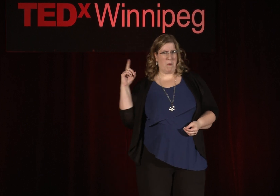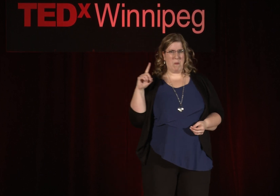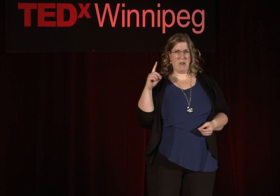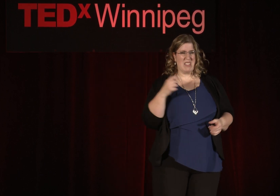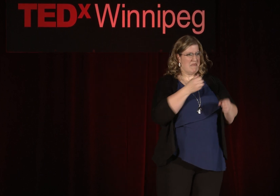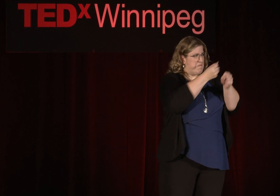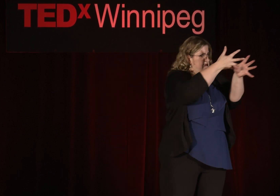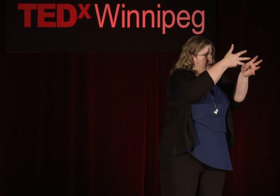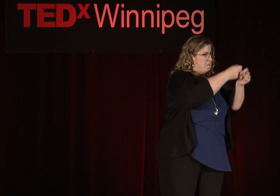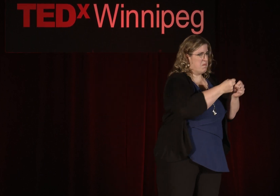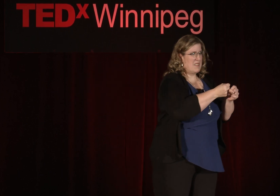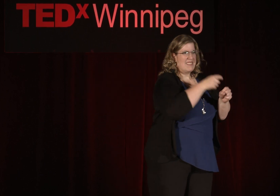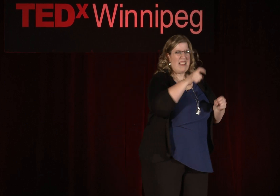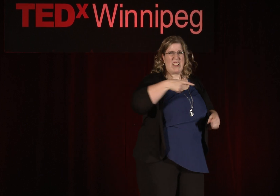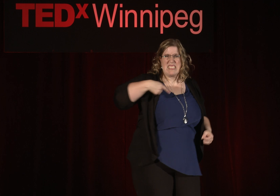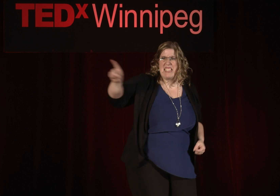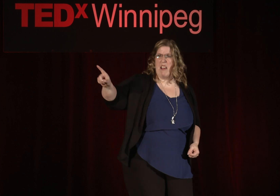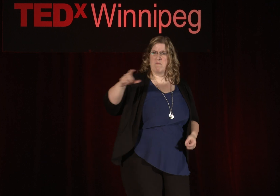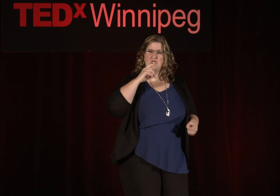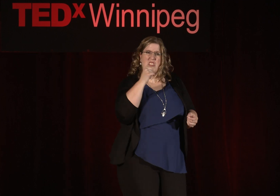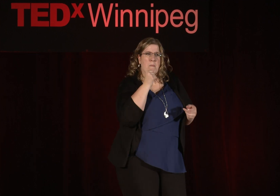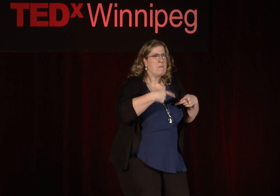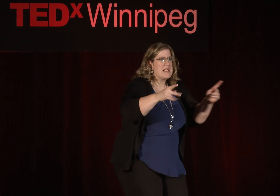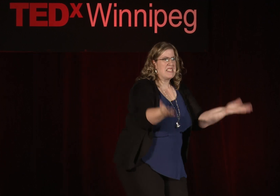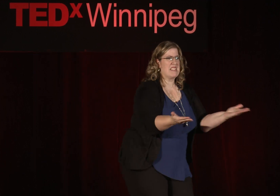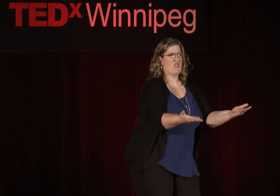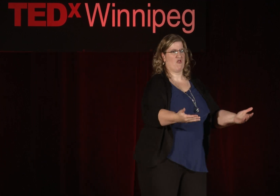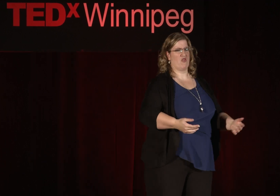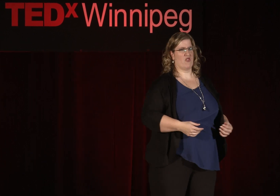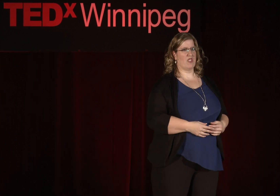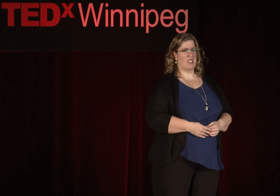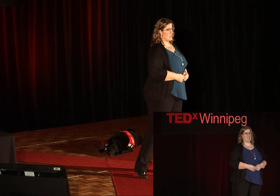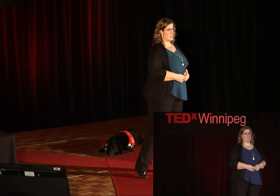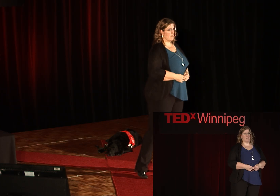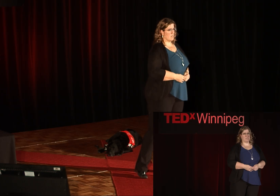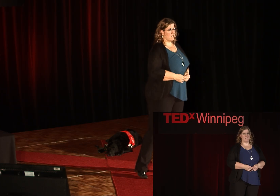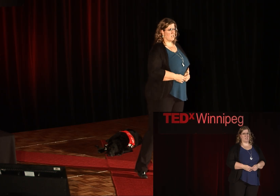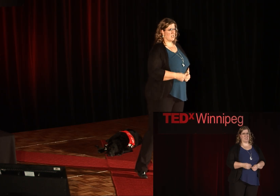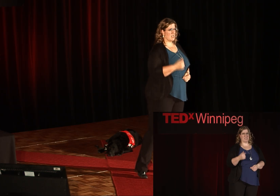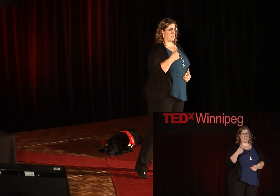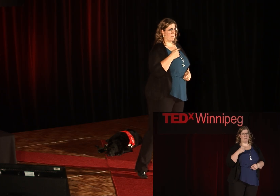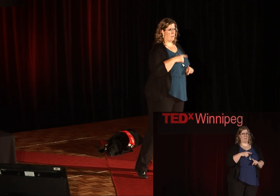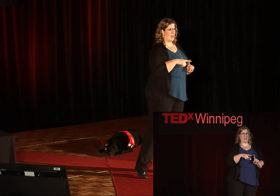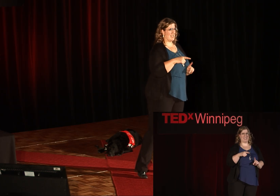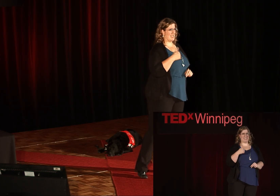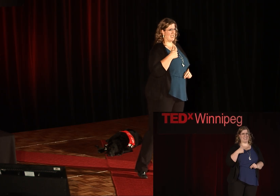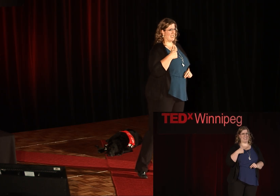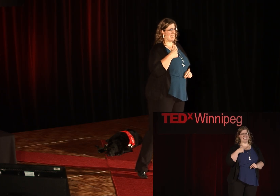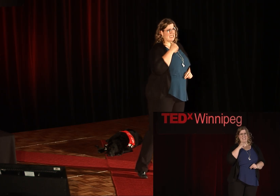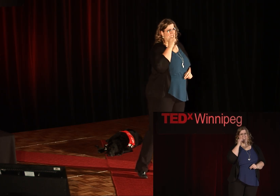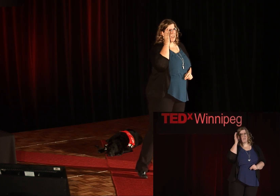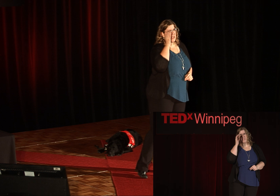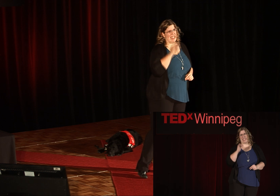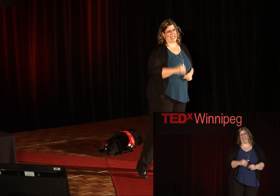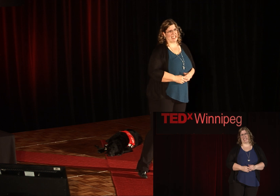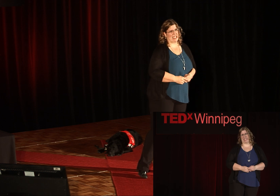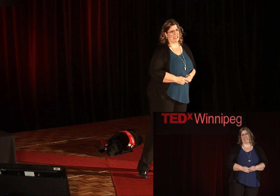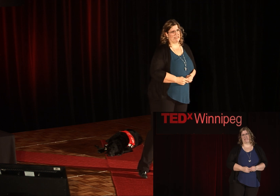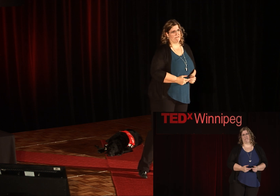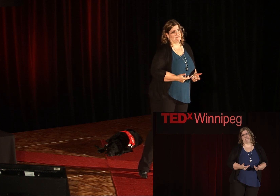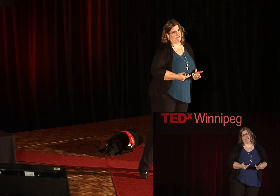yell at me. Tell me to leave. Dogs aren't allowed. Unfortunately, I wasn't listening at that time. As